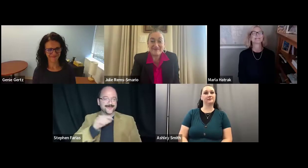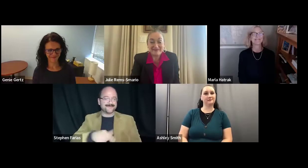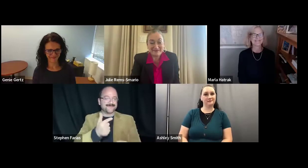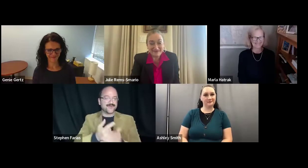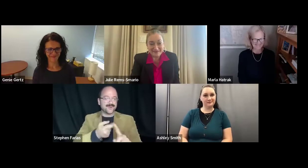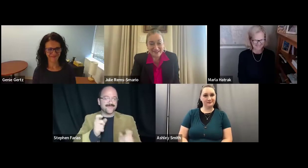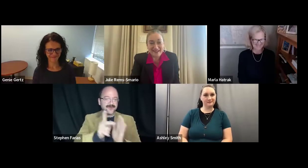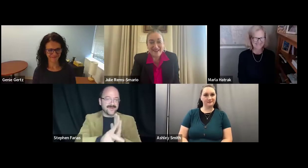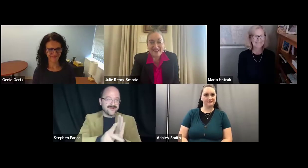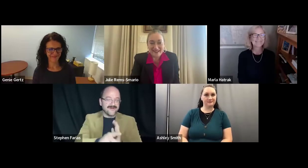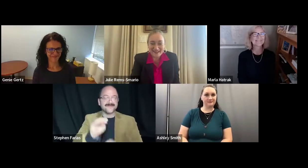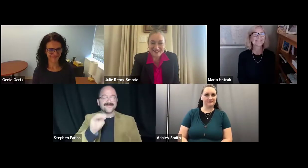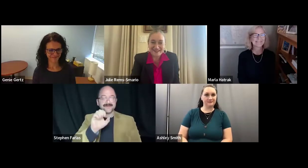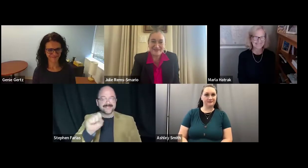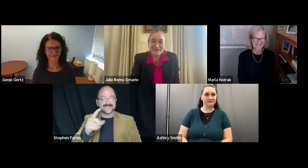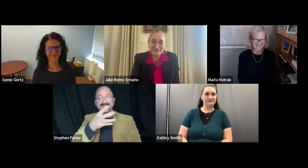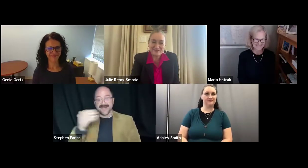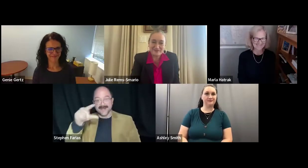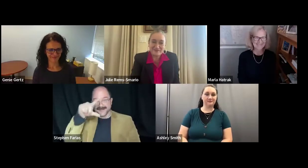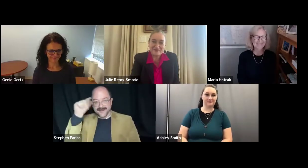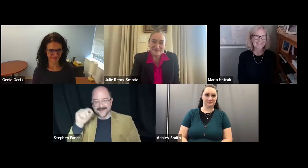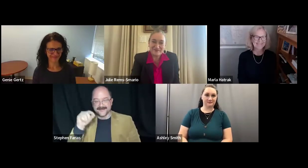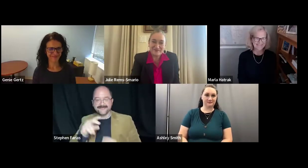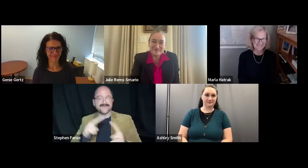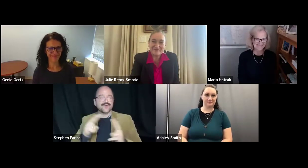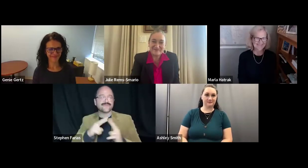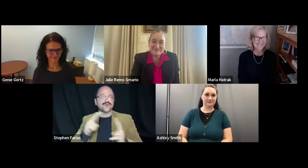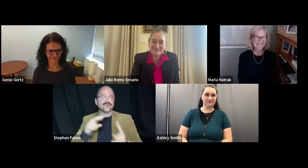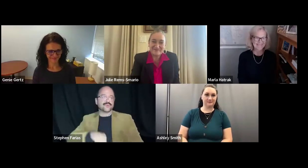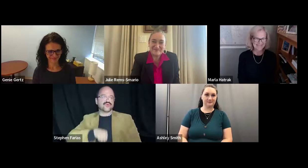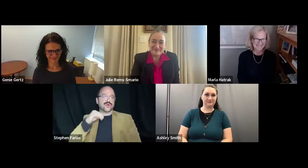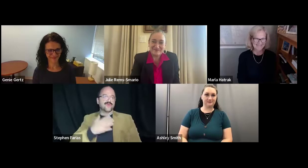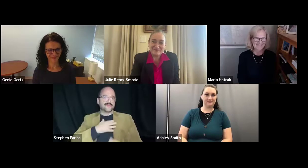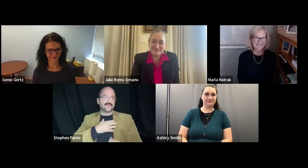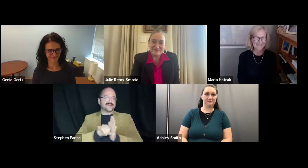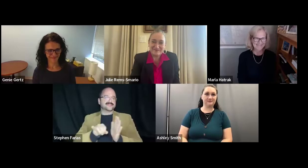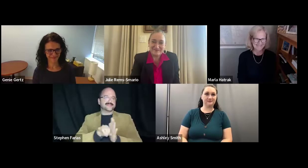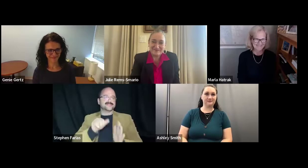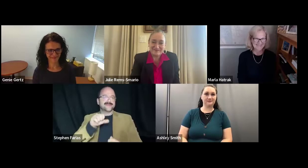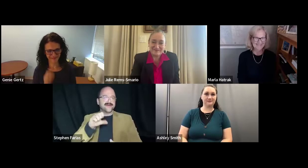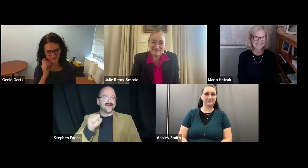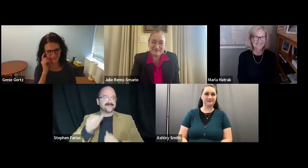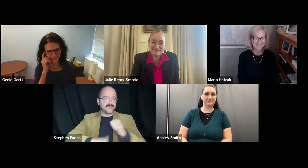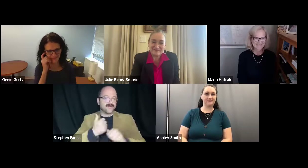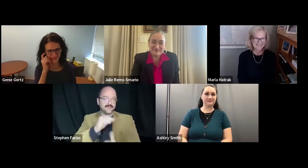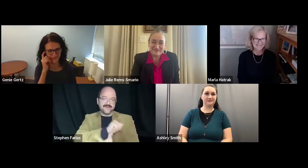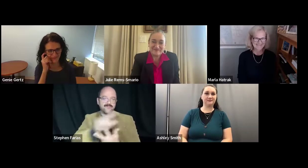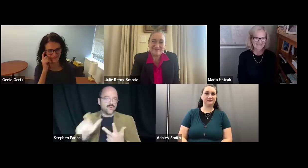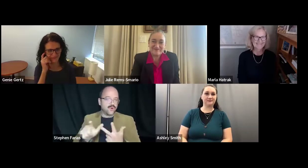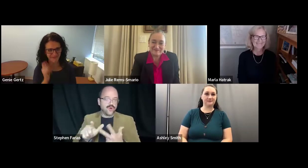I am actually, both of those are my alma maters. I previously was matriculated at both Kendall and Gallaudet University, as well